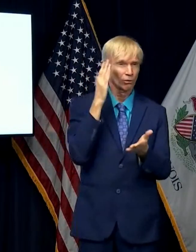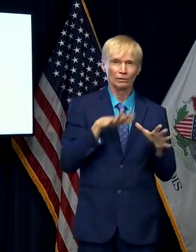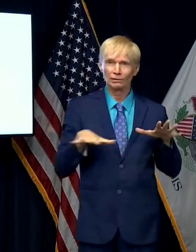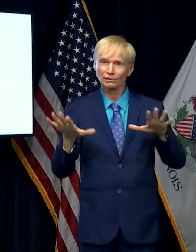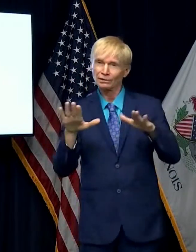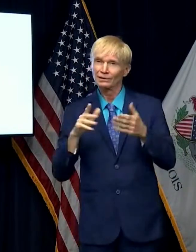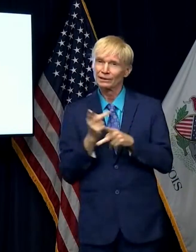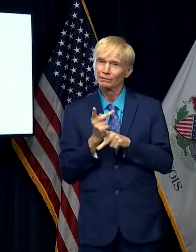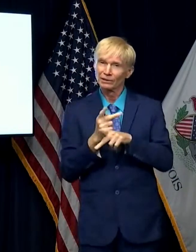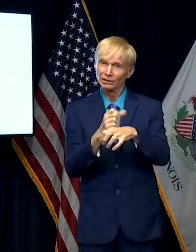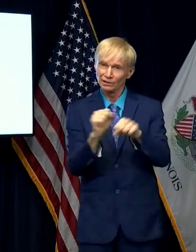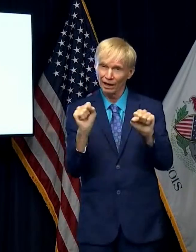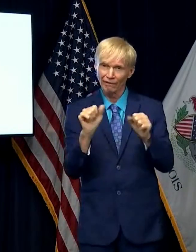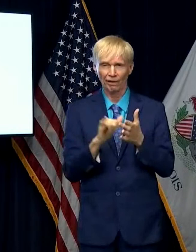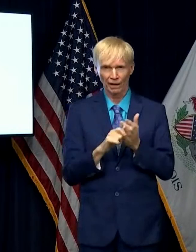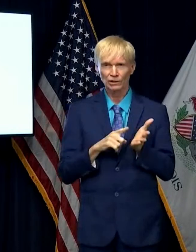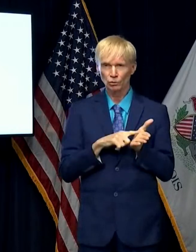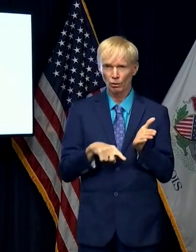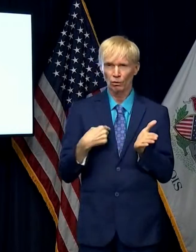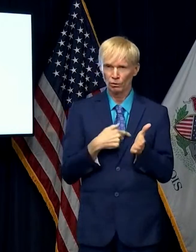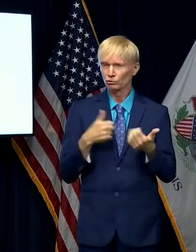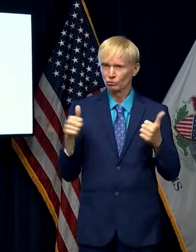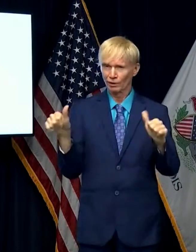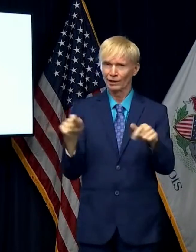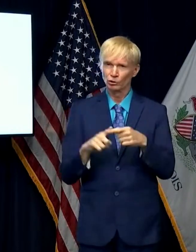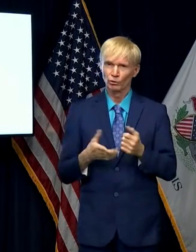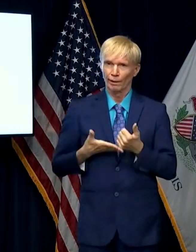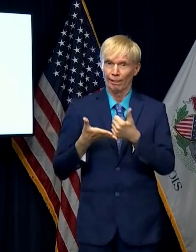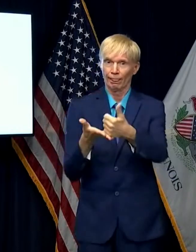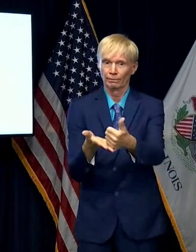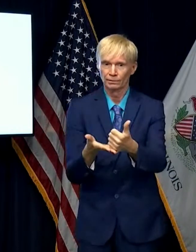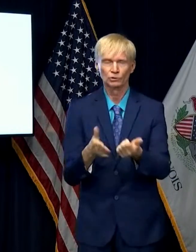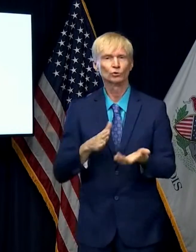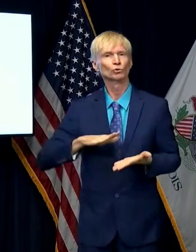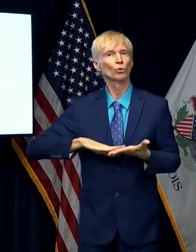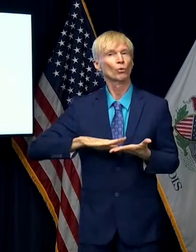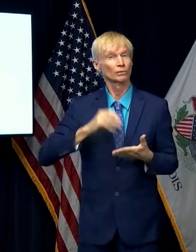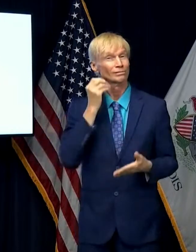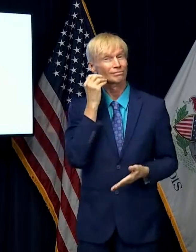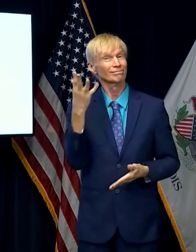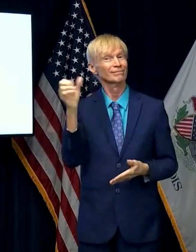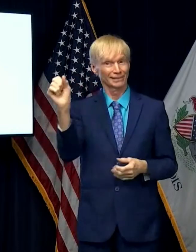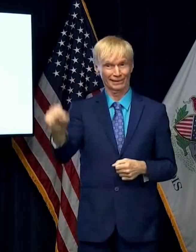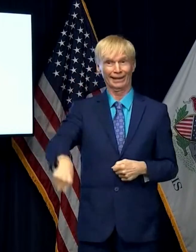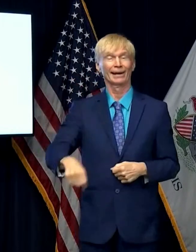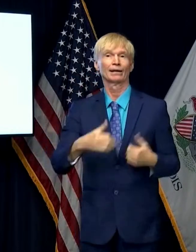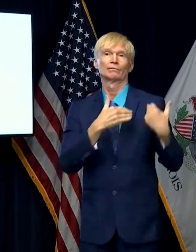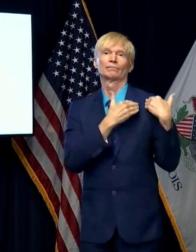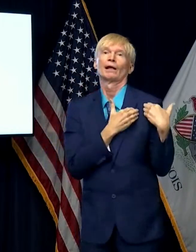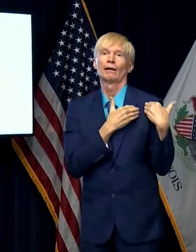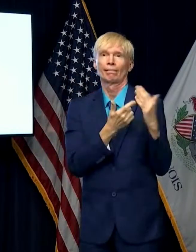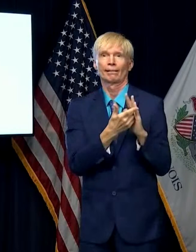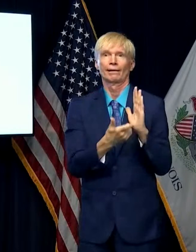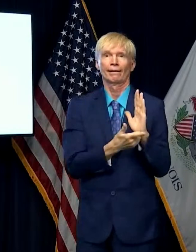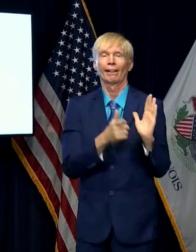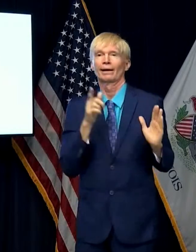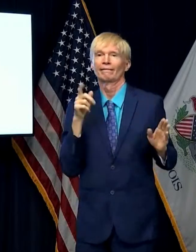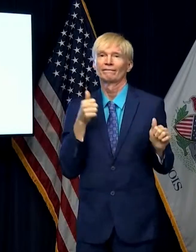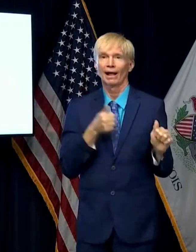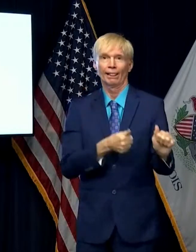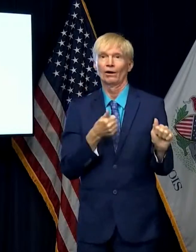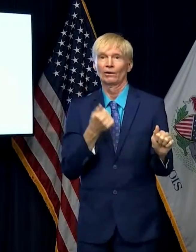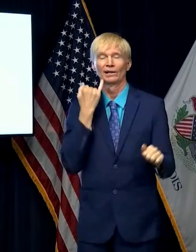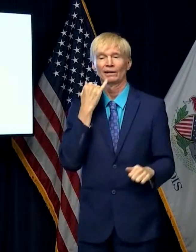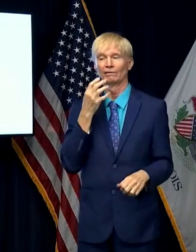that's endeavoring to help them. Schools can be held liable if they don't follow the mandates that are put in